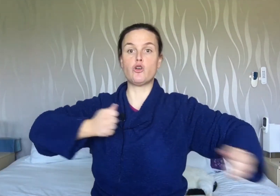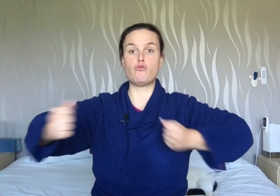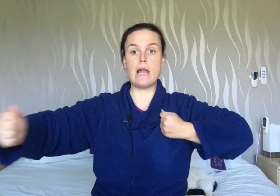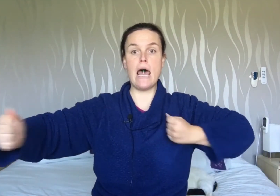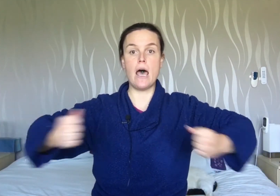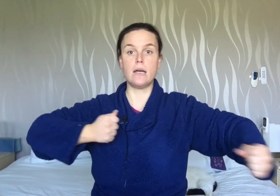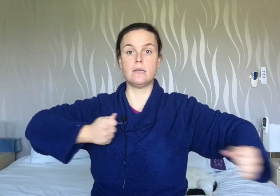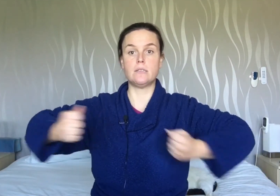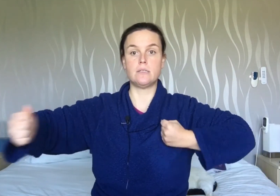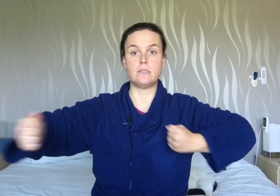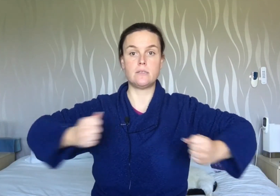Gorilla.